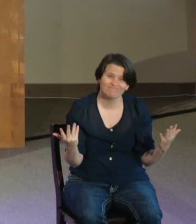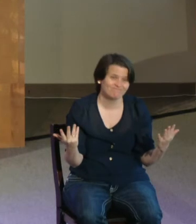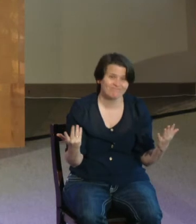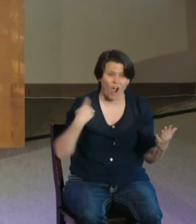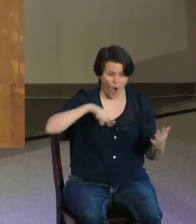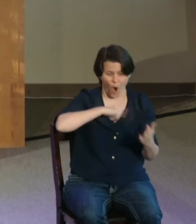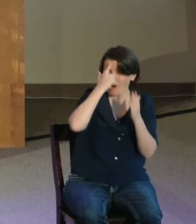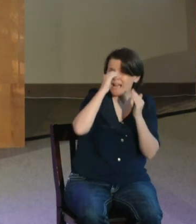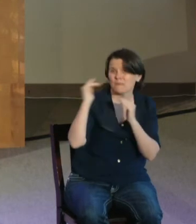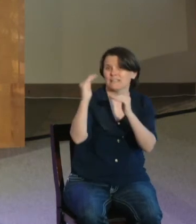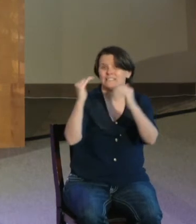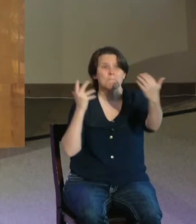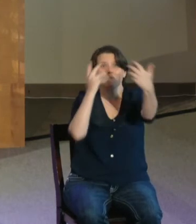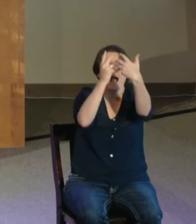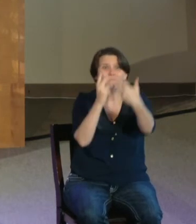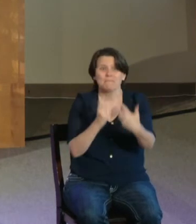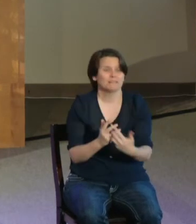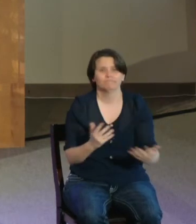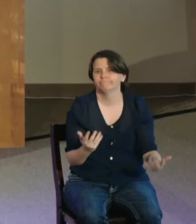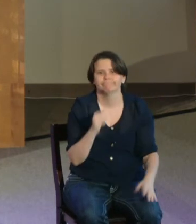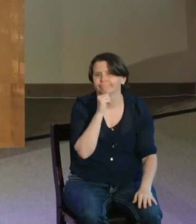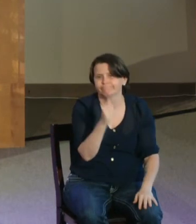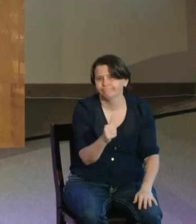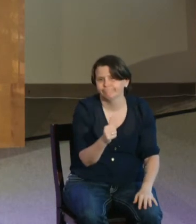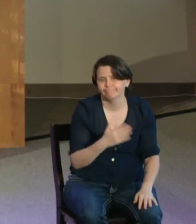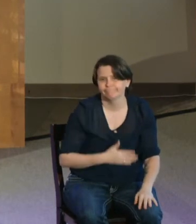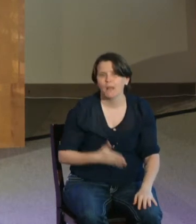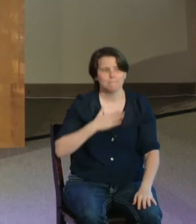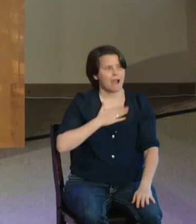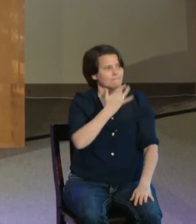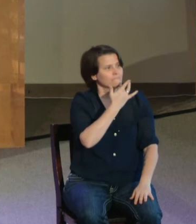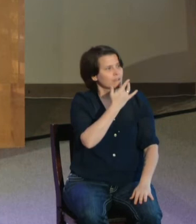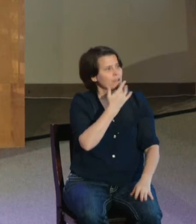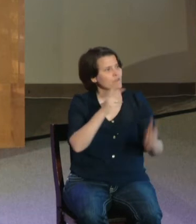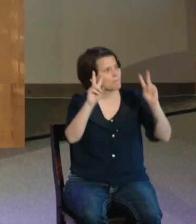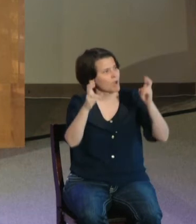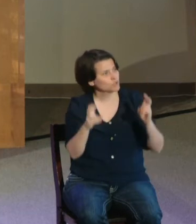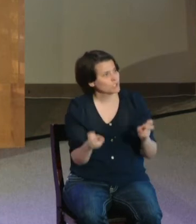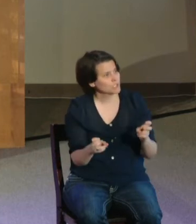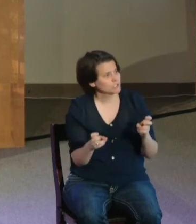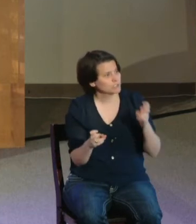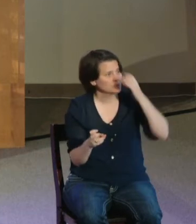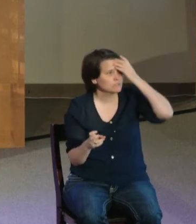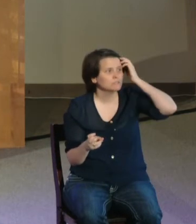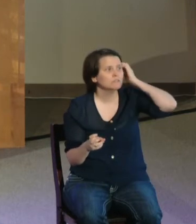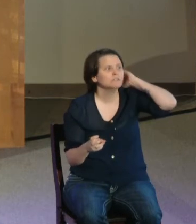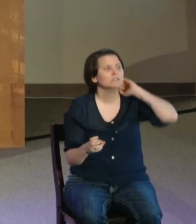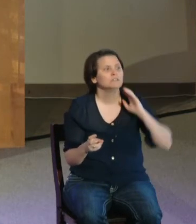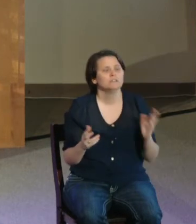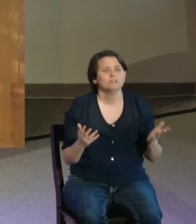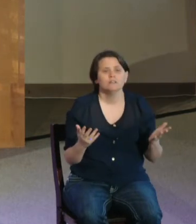expectations. And you know, my favorite mantra that I say to myself regularly, my happiness is